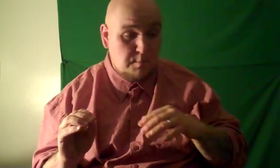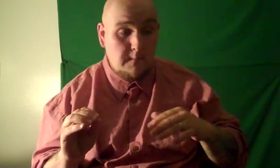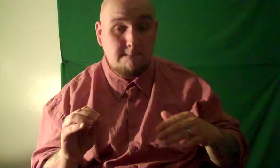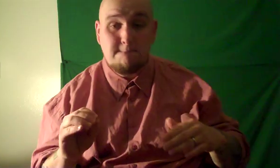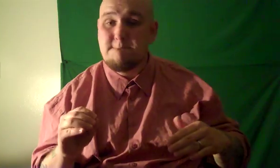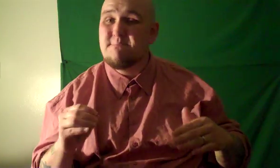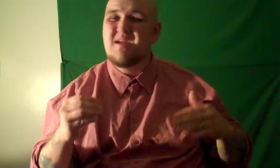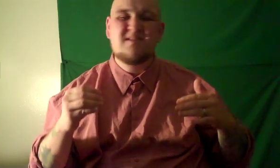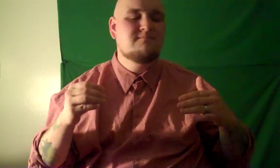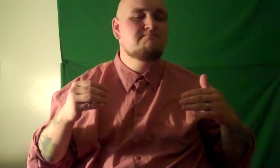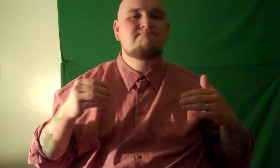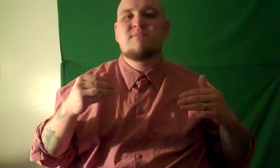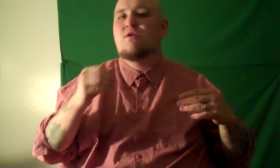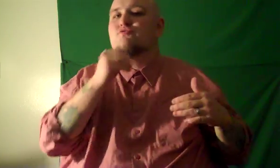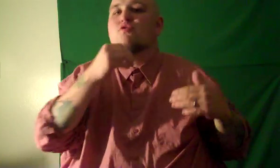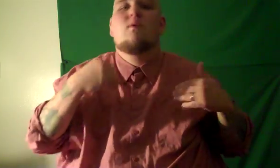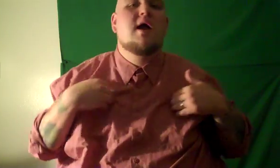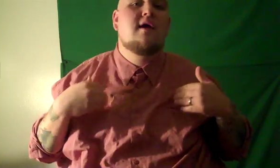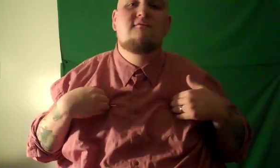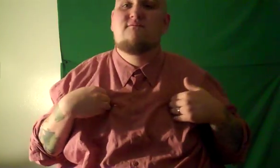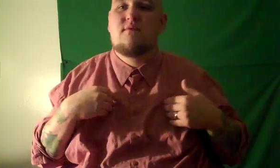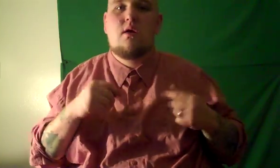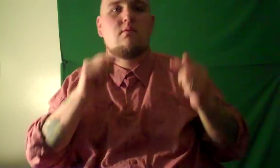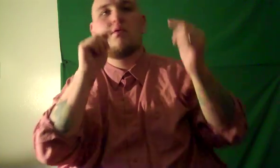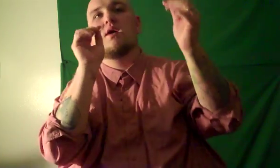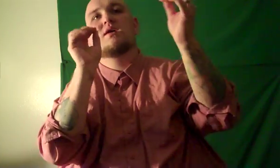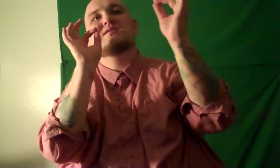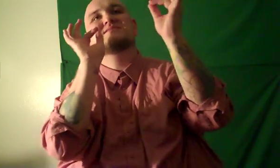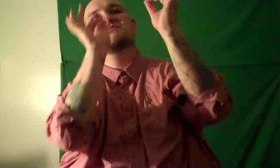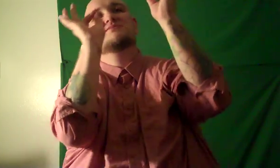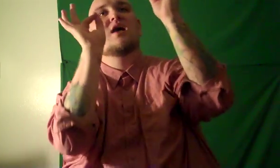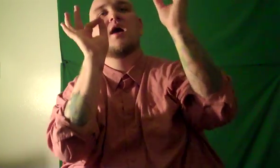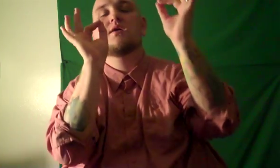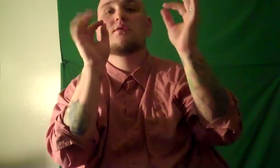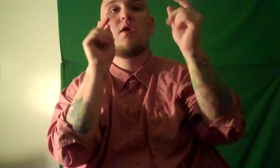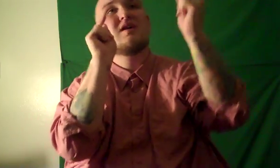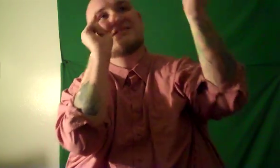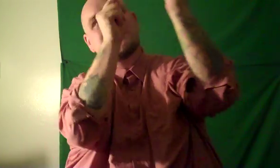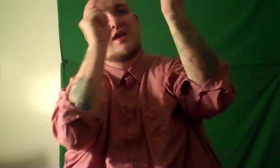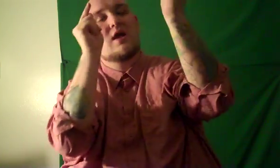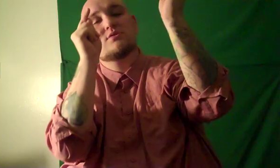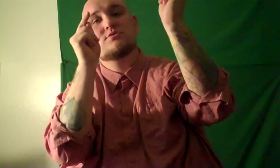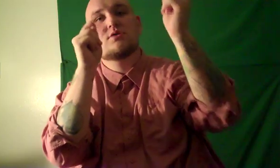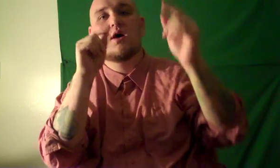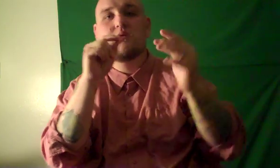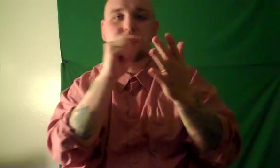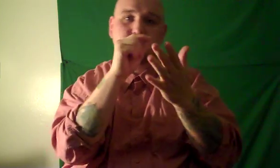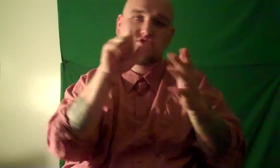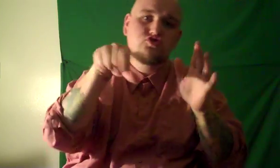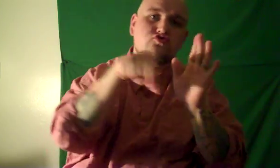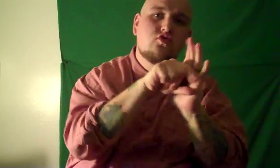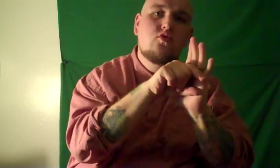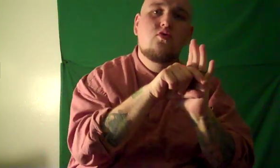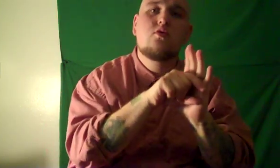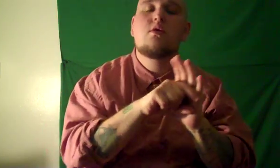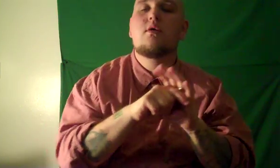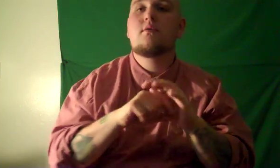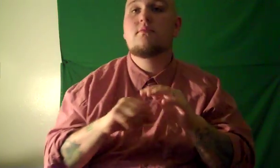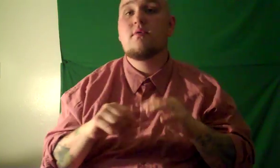little different than EIPA where they tell you everything they're looking for. RID does not, which is fine. If you incorporate all those